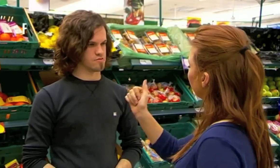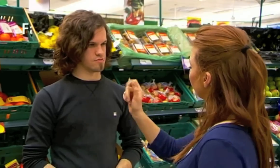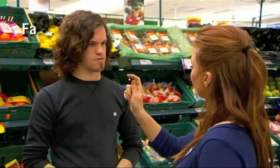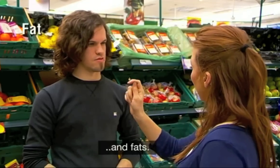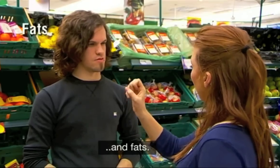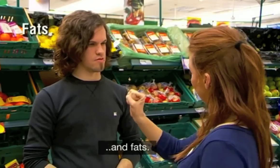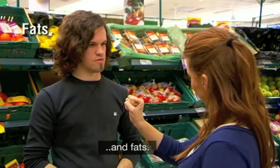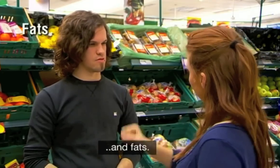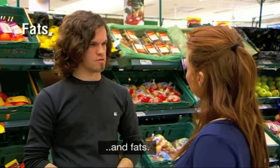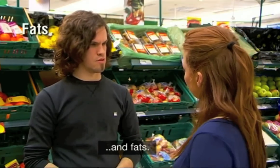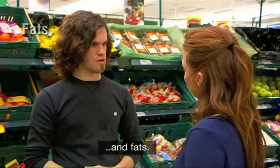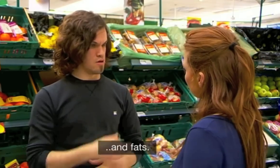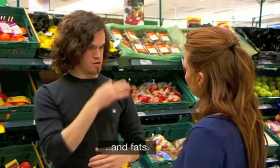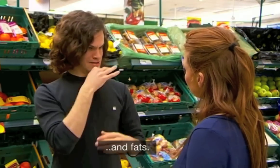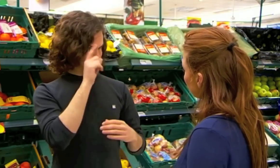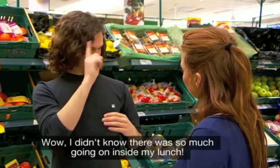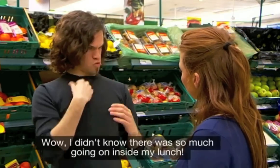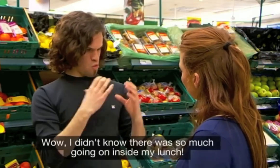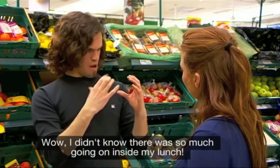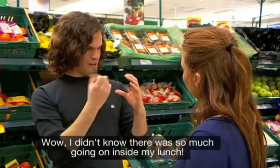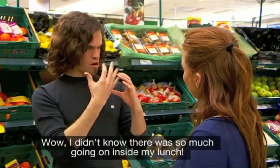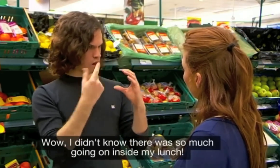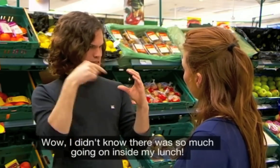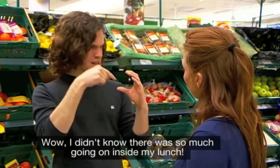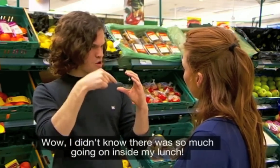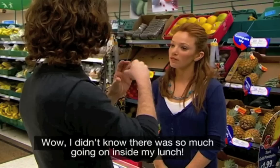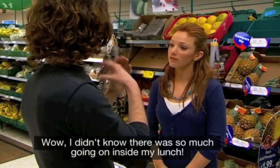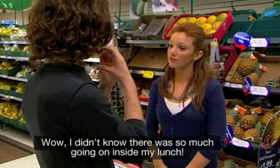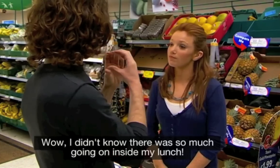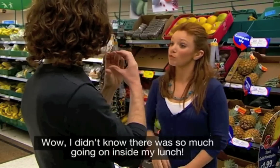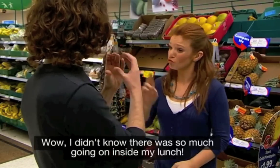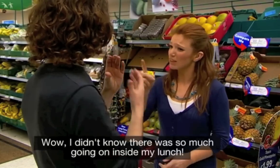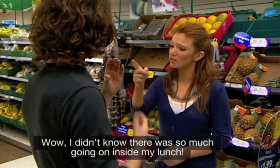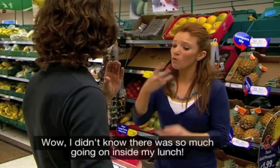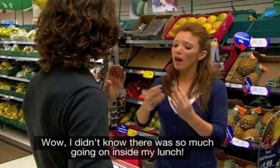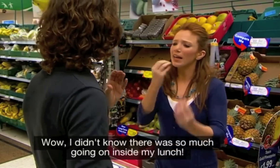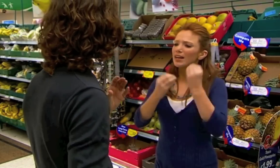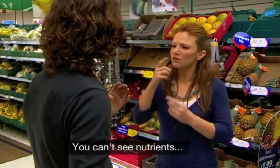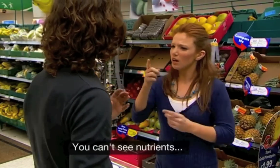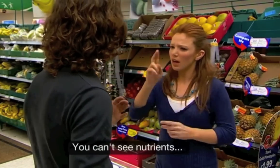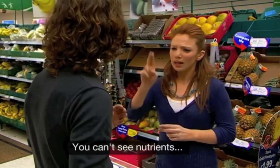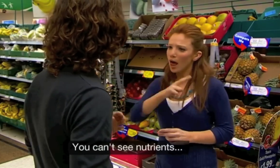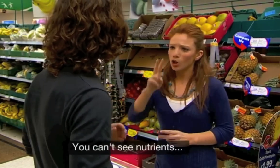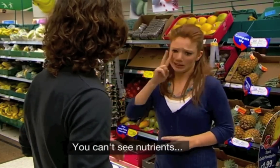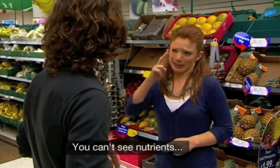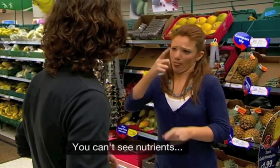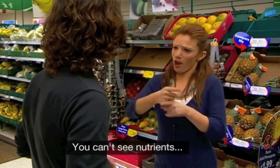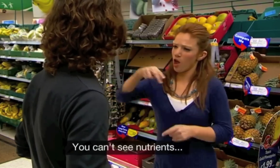And fats. Wow, I didn't know there was so much going on inside my lunch. Well, you can't see